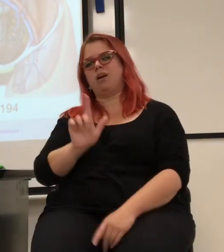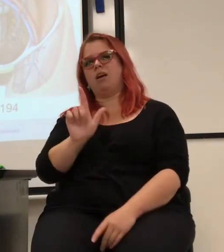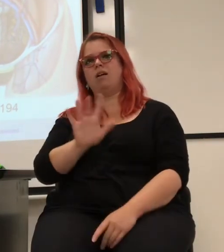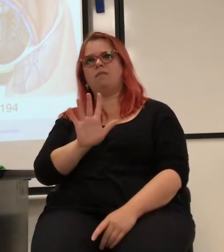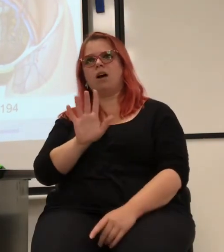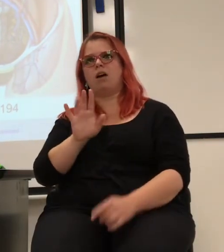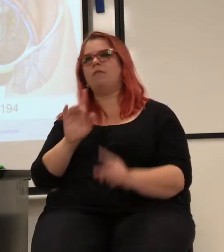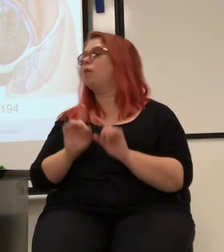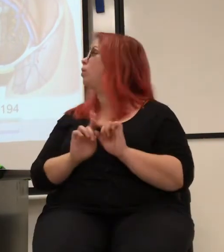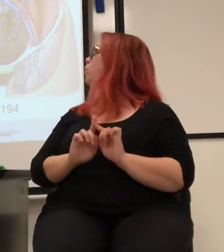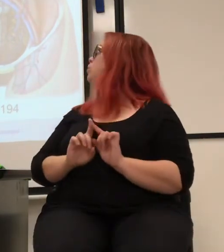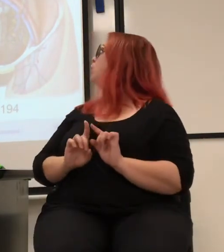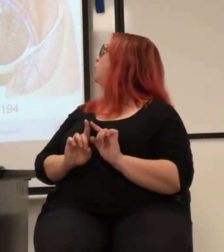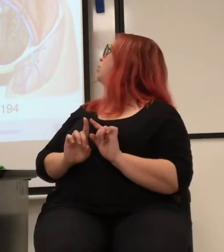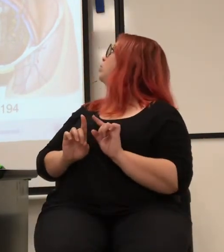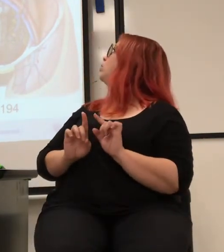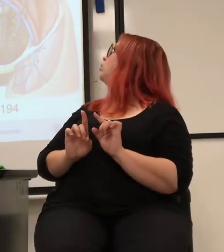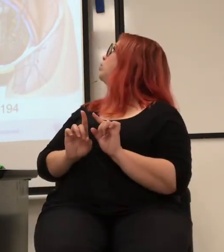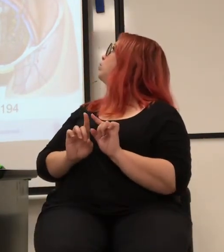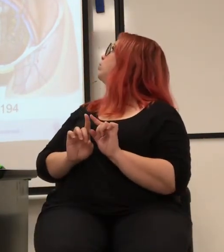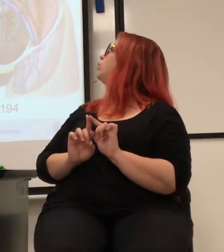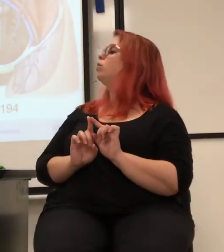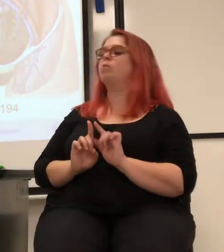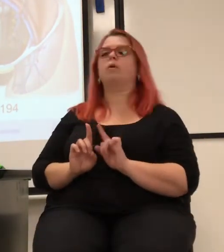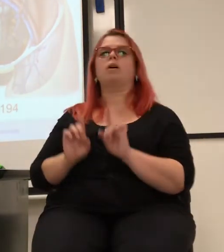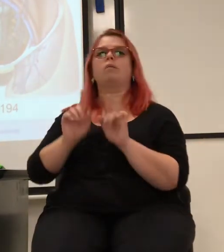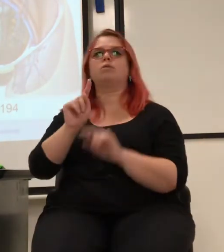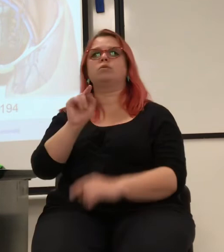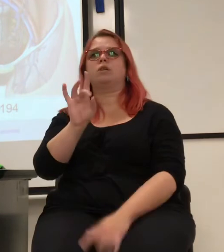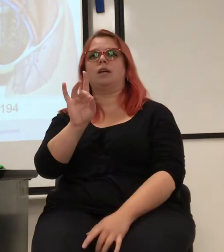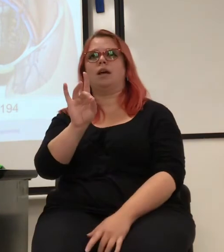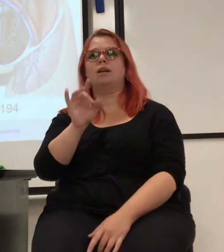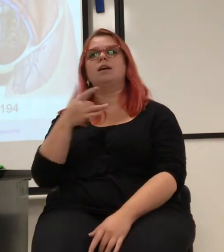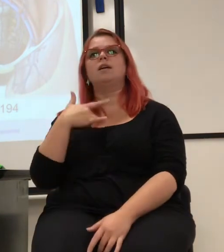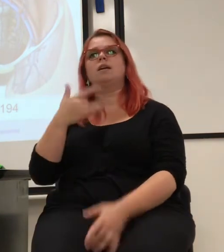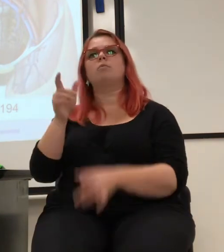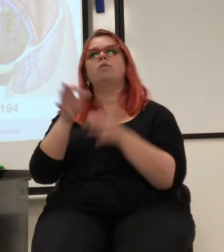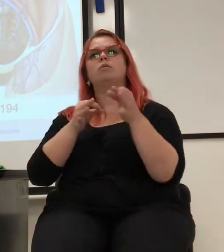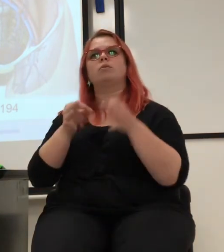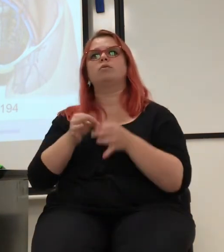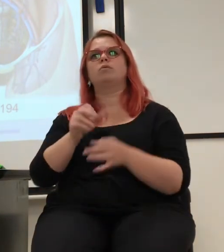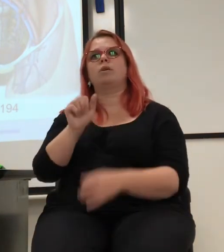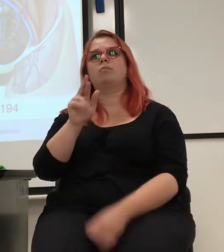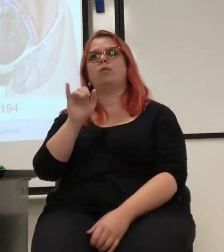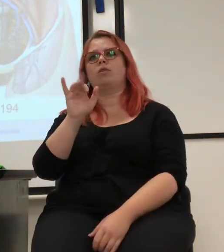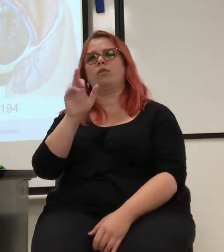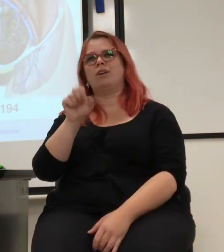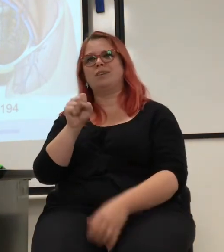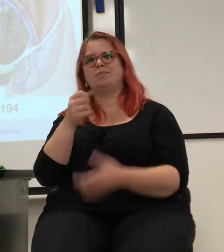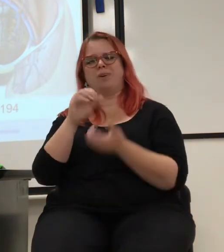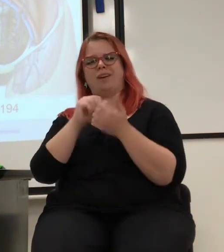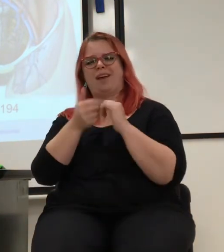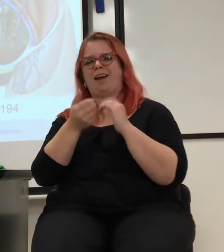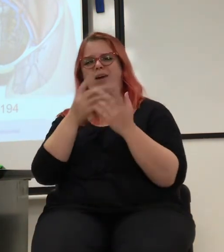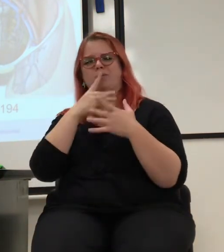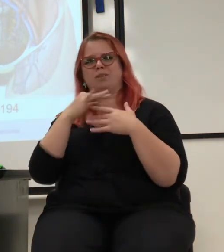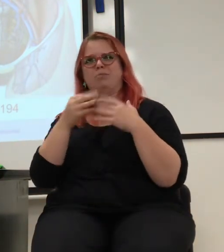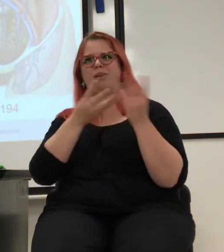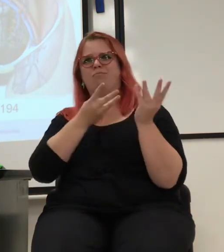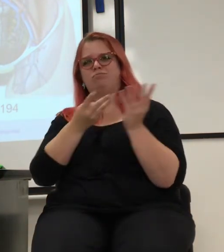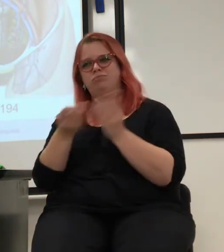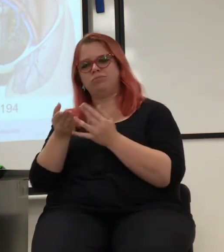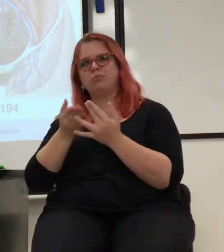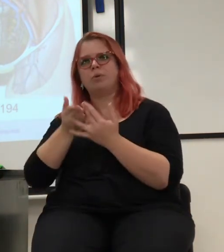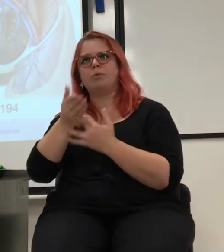to T8. So we usually describe arteries in the way that blood flows through it, right? Blood